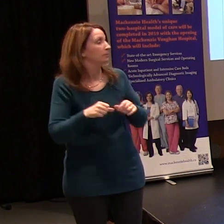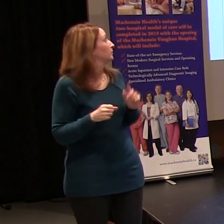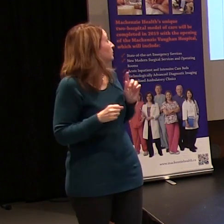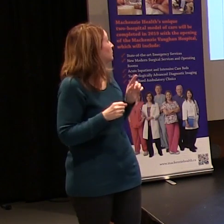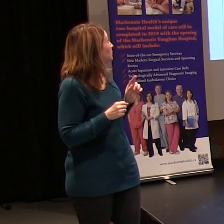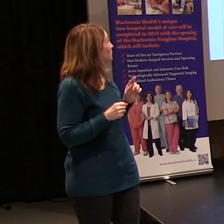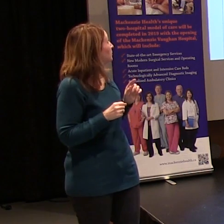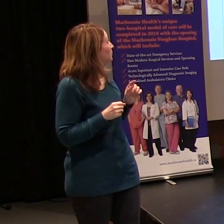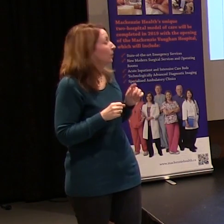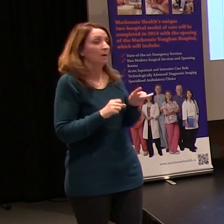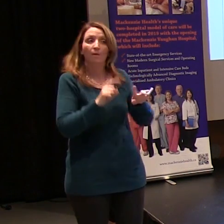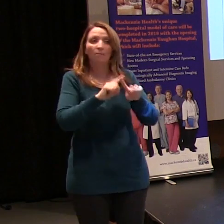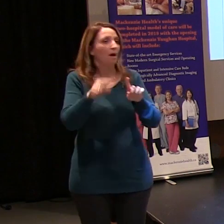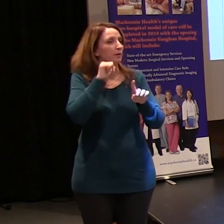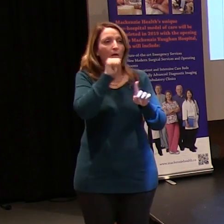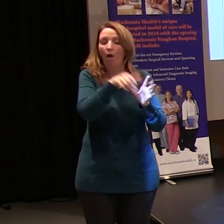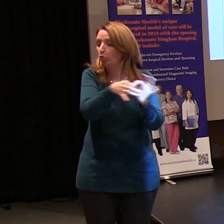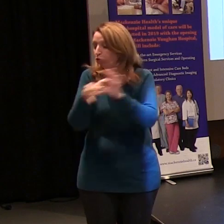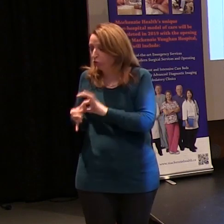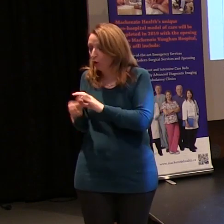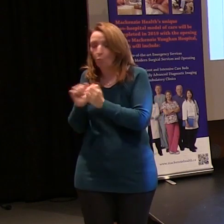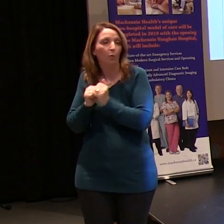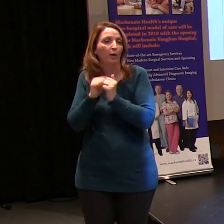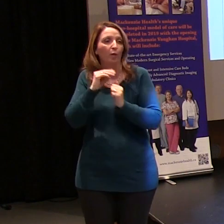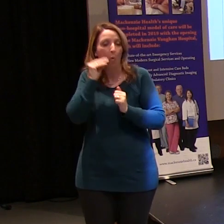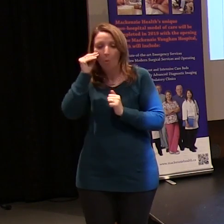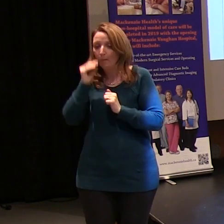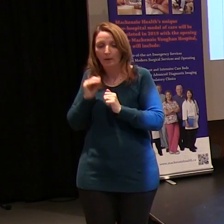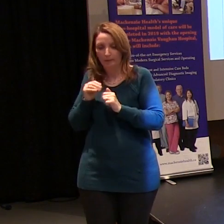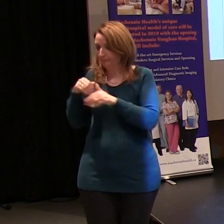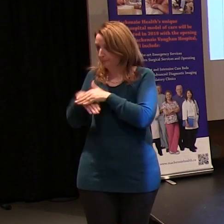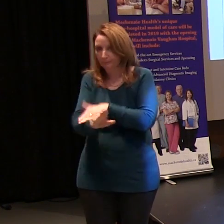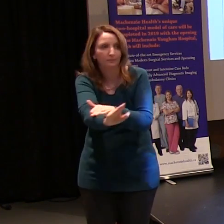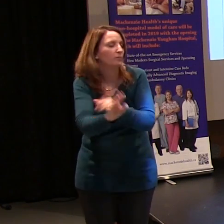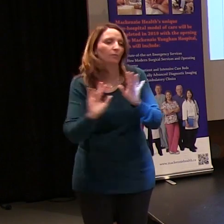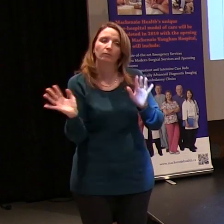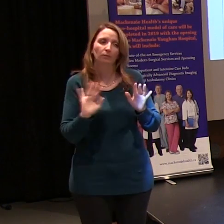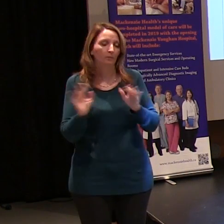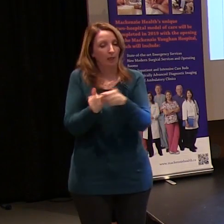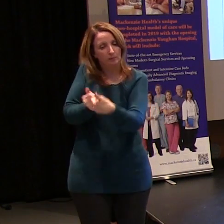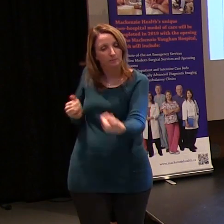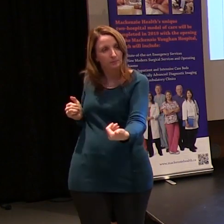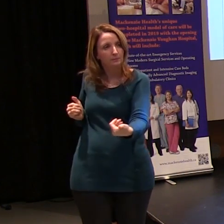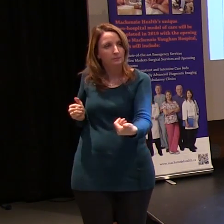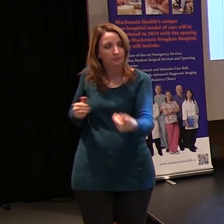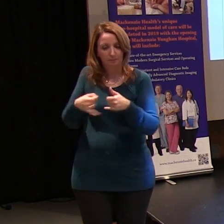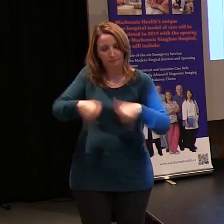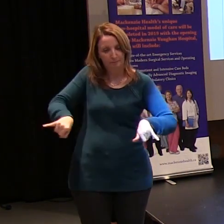connection between the residential and between the hospital. That's our start point, and that's where we are today.